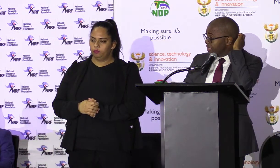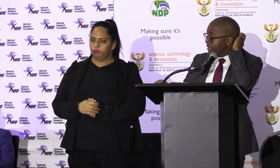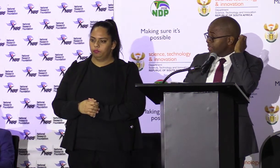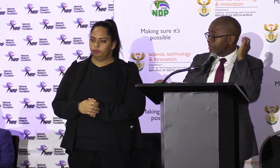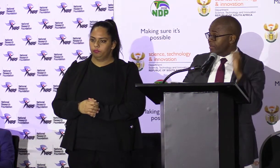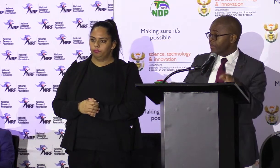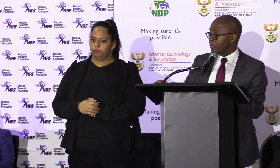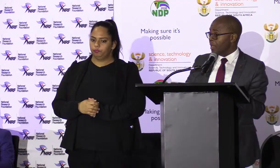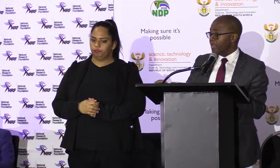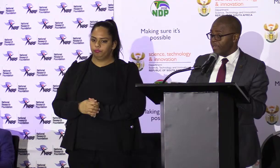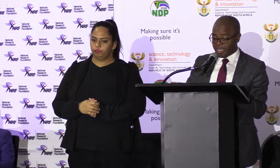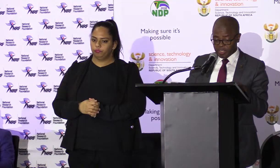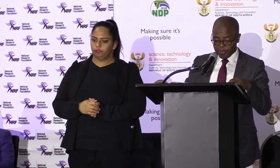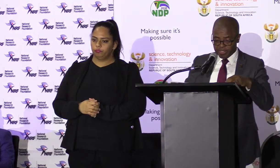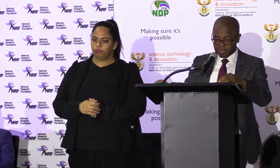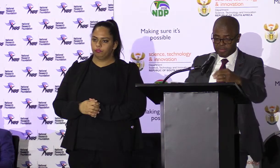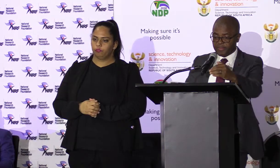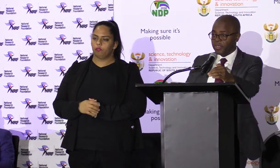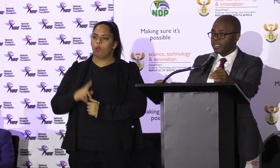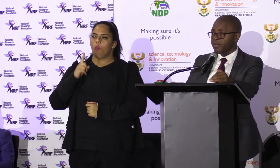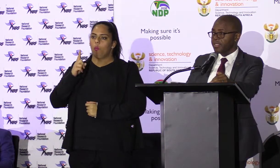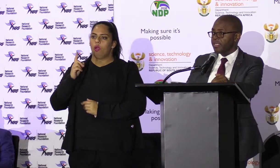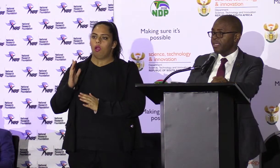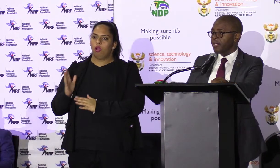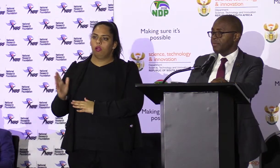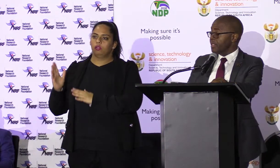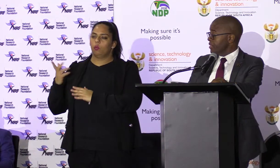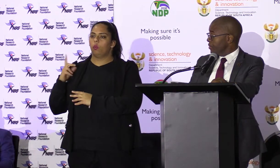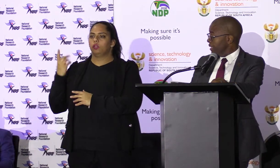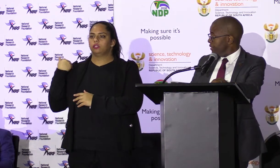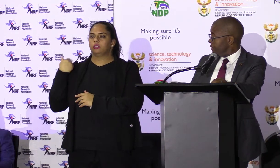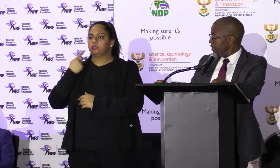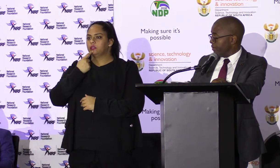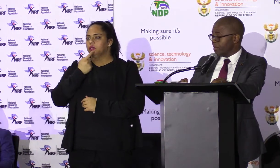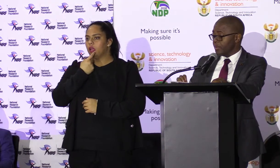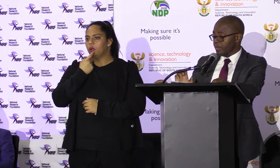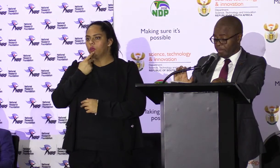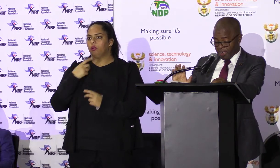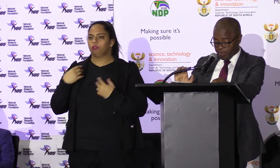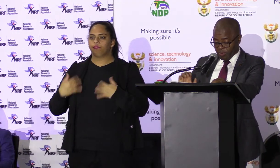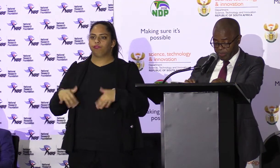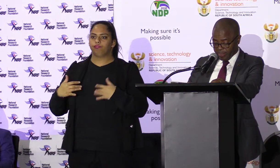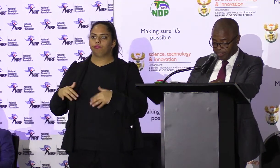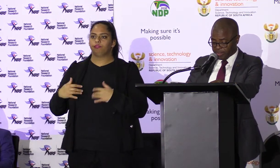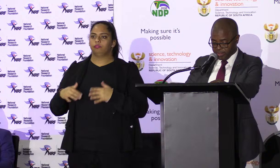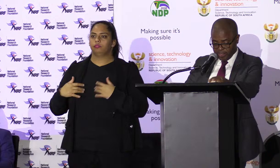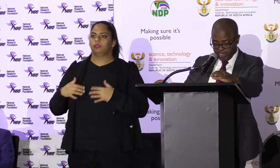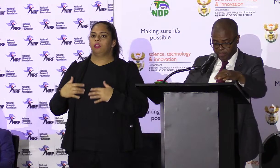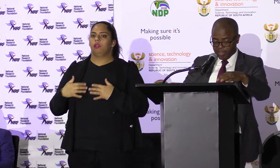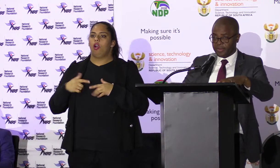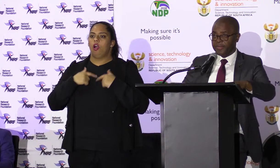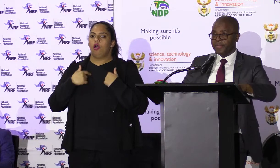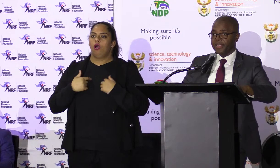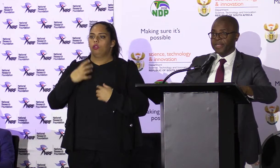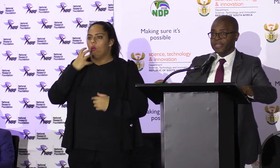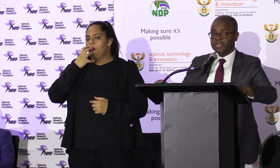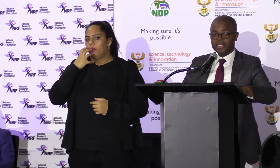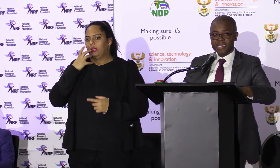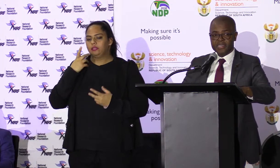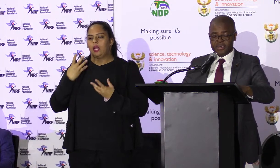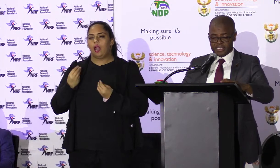So, Minister, I think one aspect of what she was saying, which is quite heartwarming, is the number